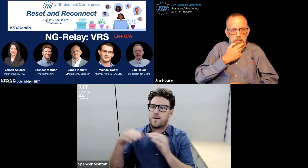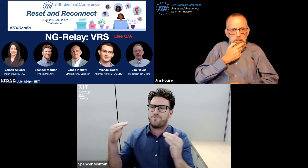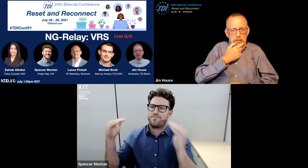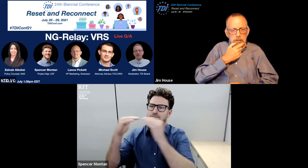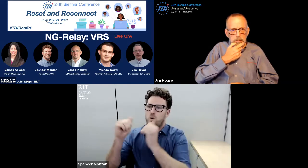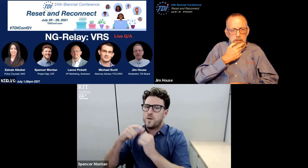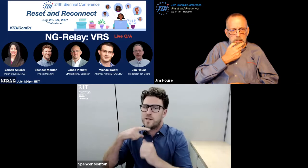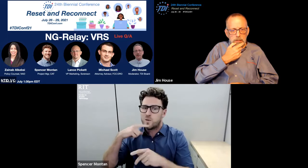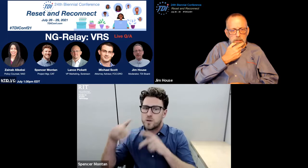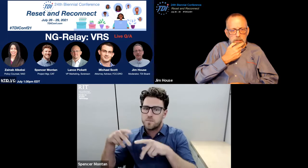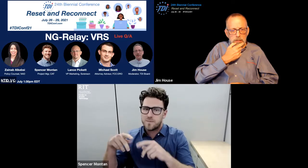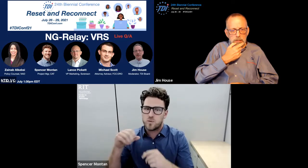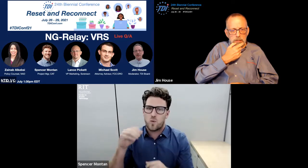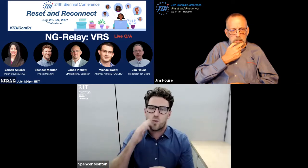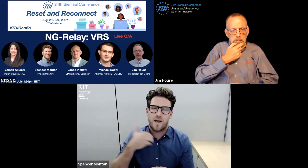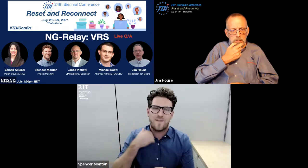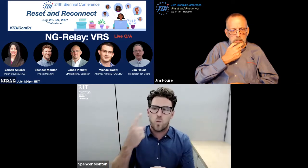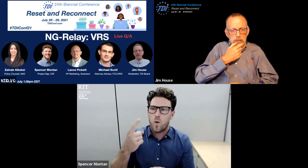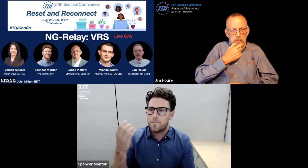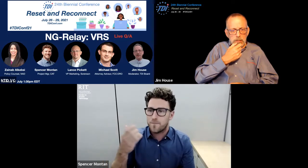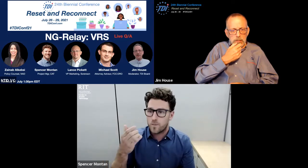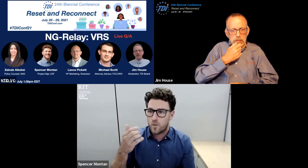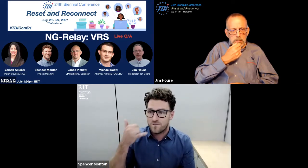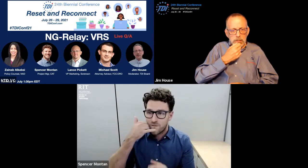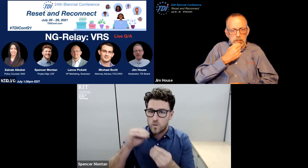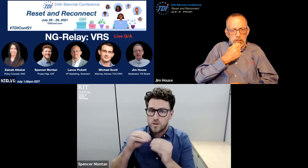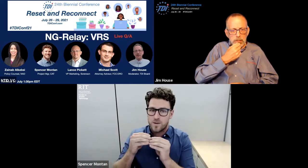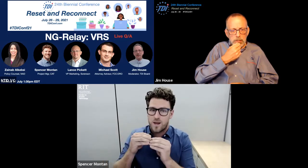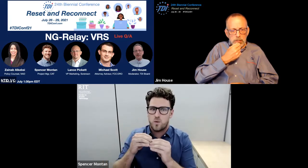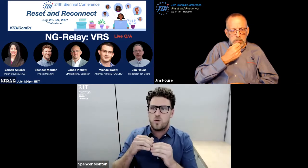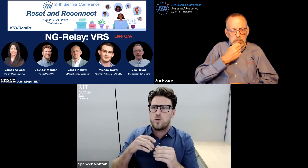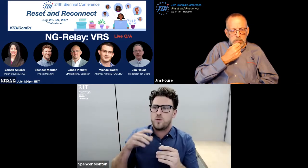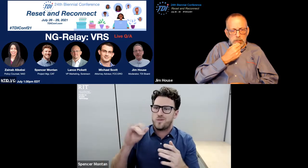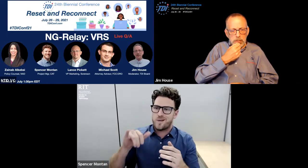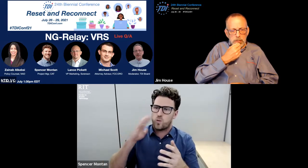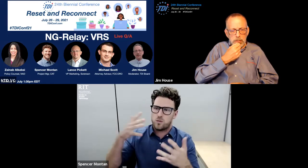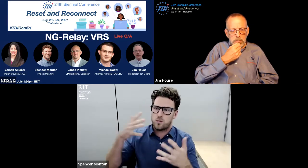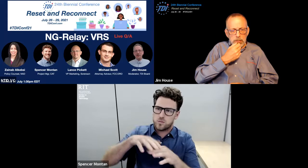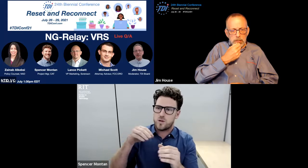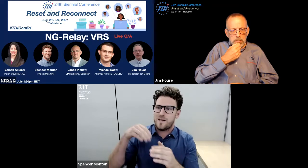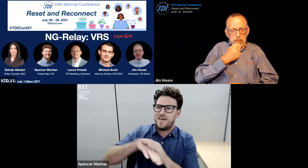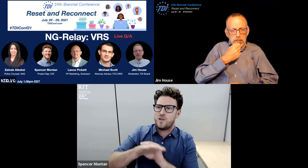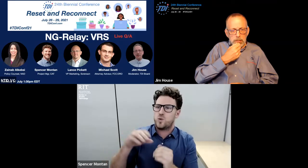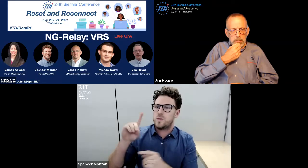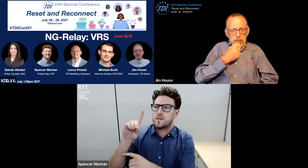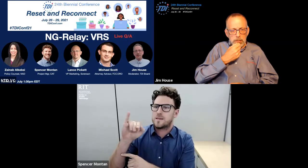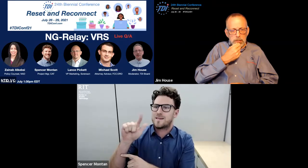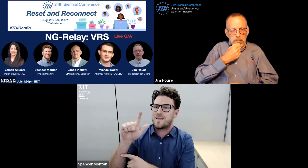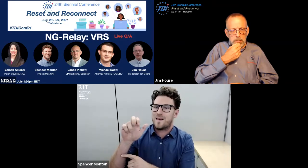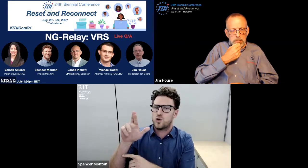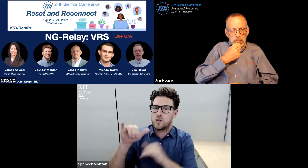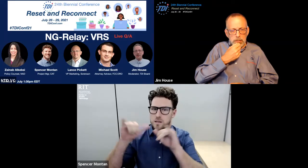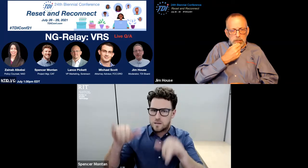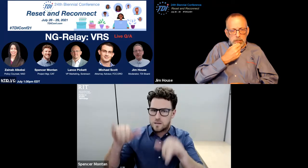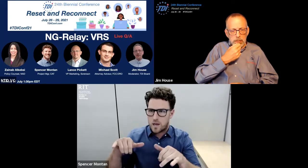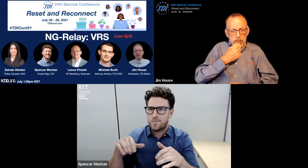We want your mobile device to have full access as a hearing non-deaf person's device. So that means you would have one number which